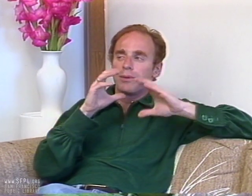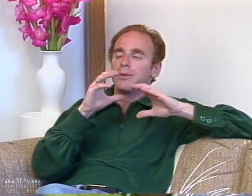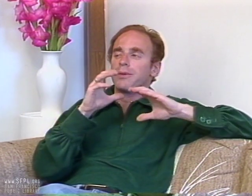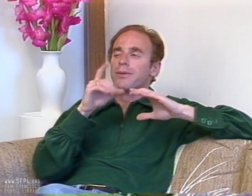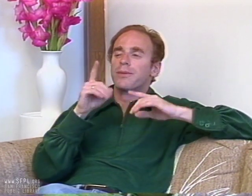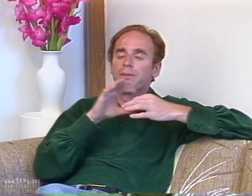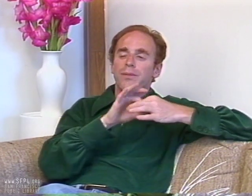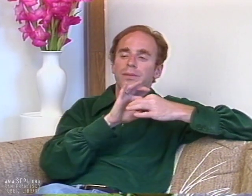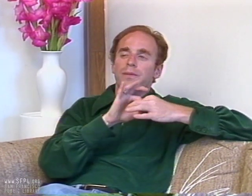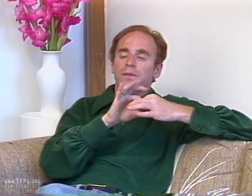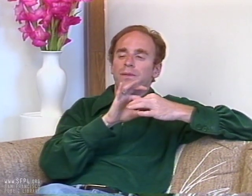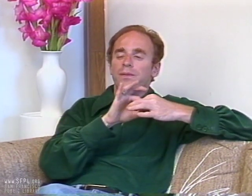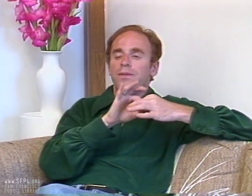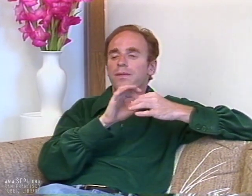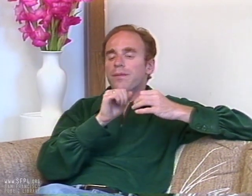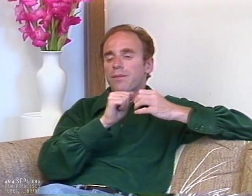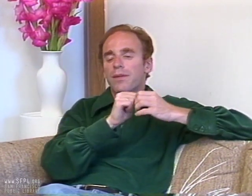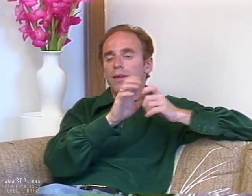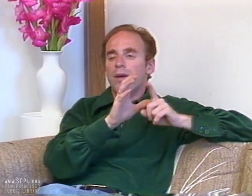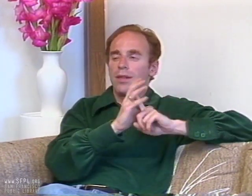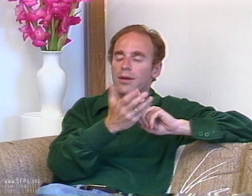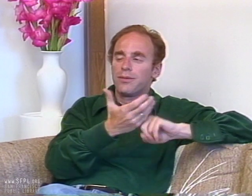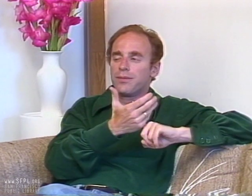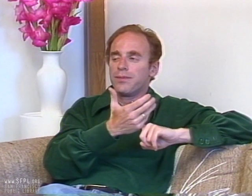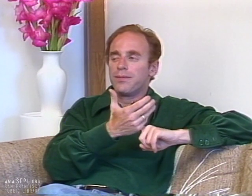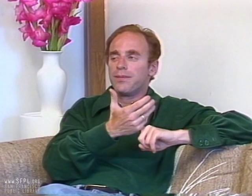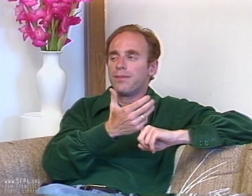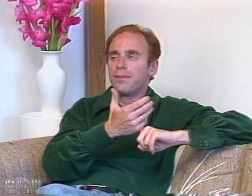communicate. That's our link with the culture.